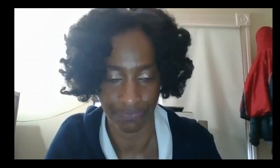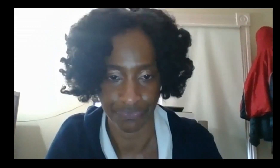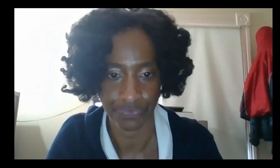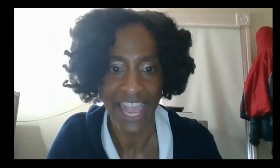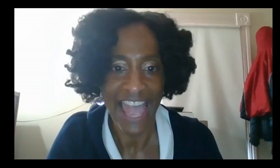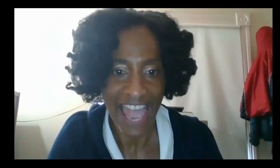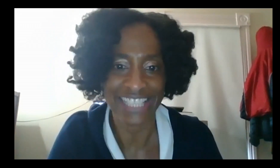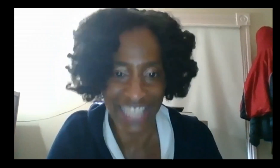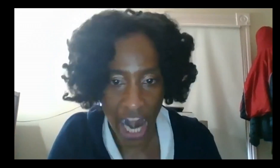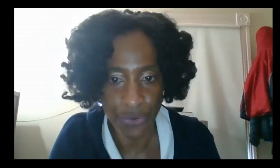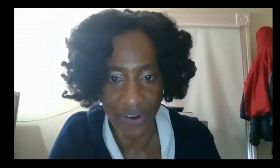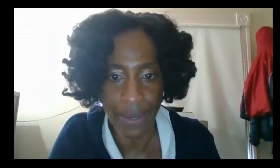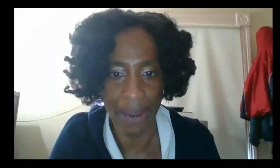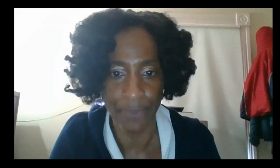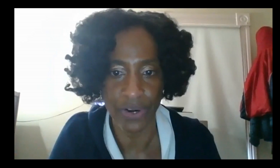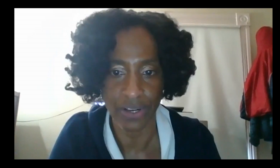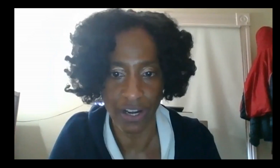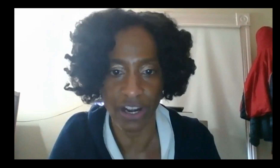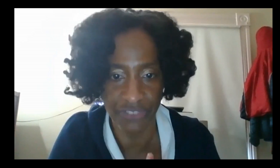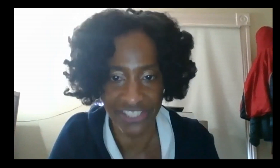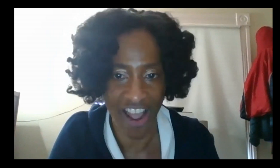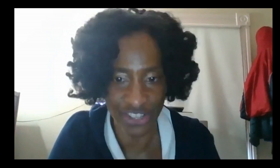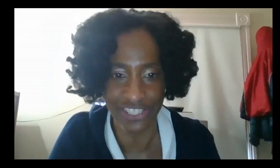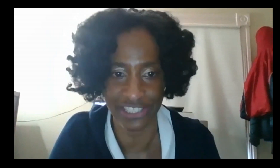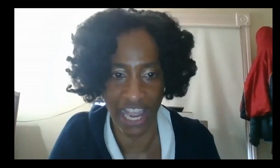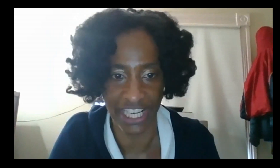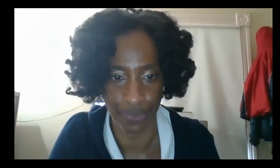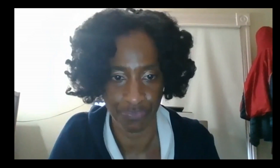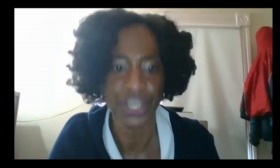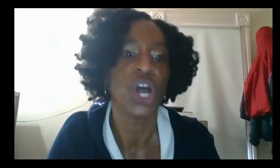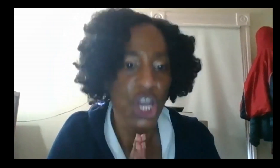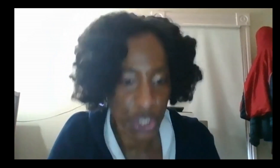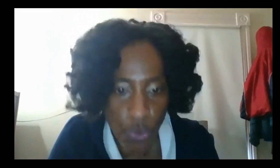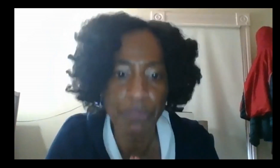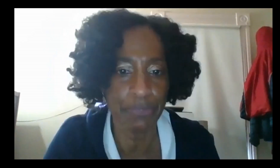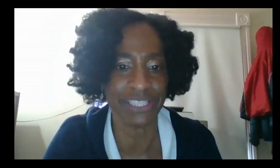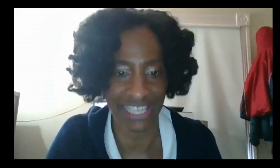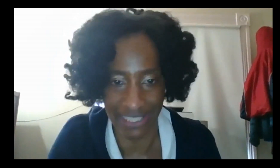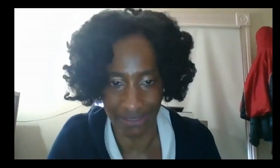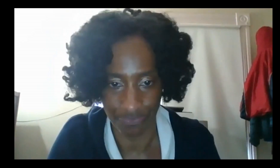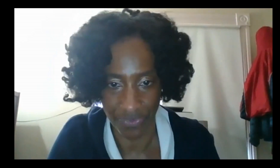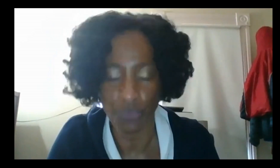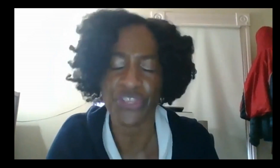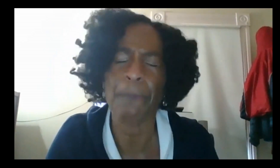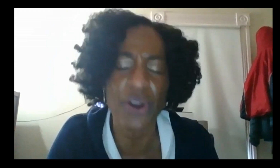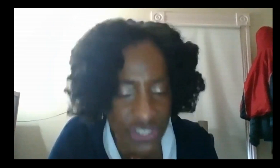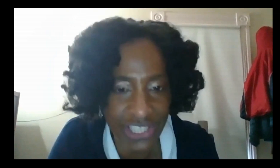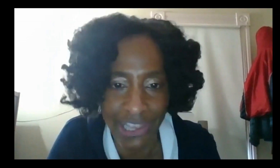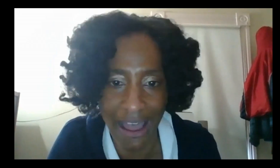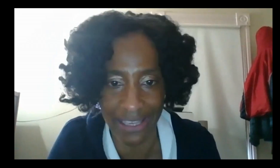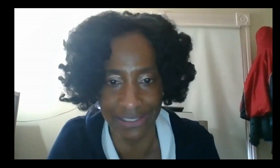indistinguishable. As an honorary member of this honor society, you will be presented with